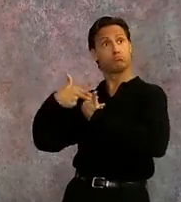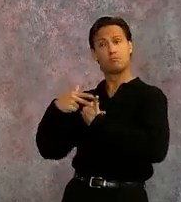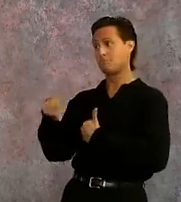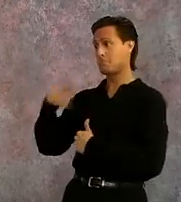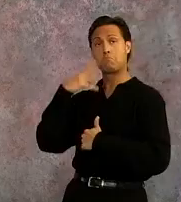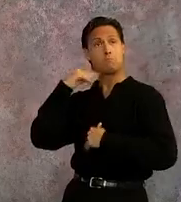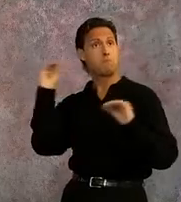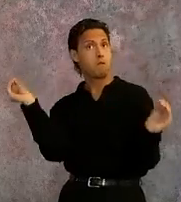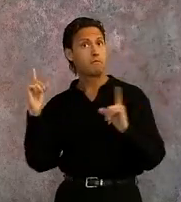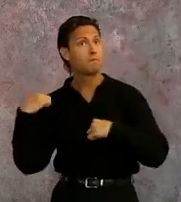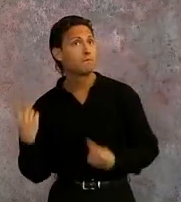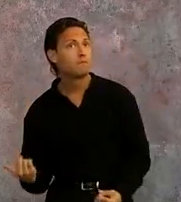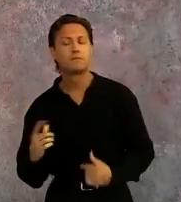before, some of the things that I consider,